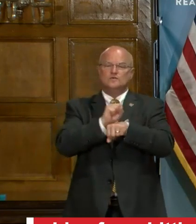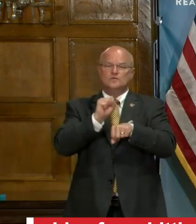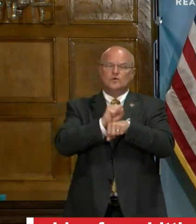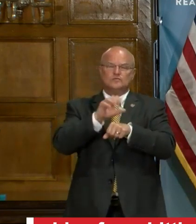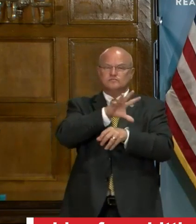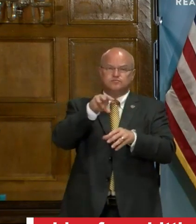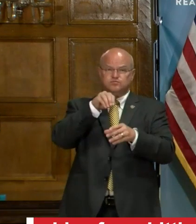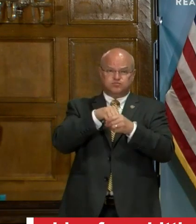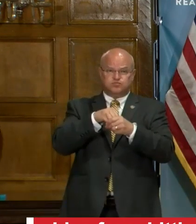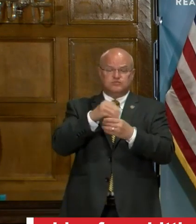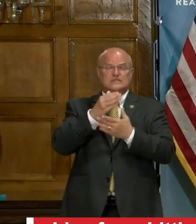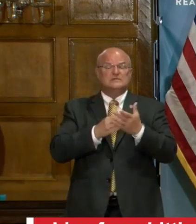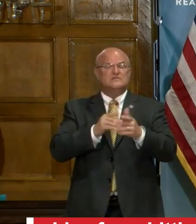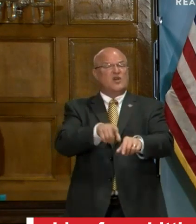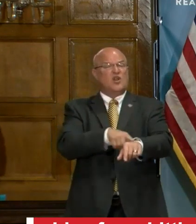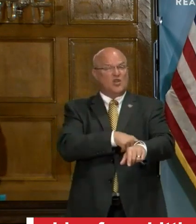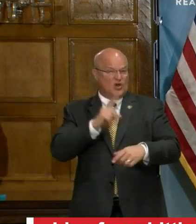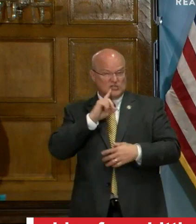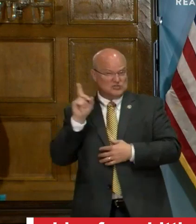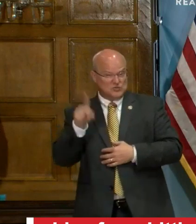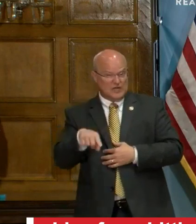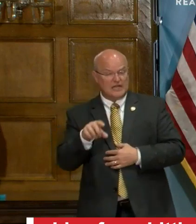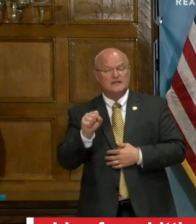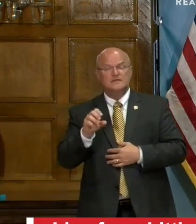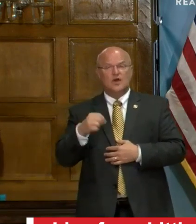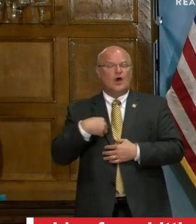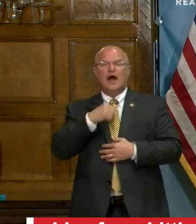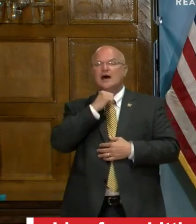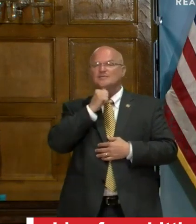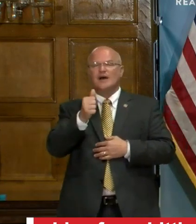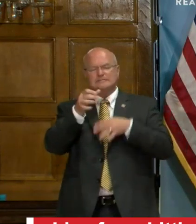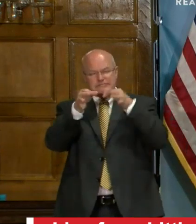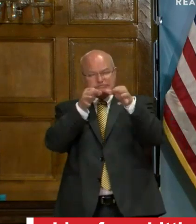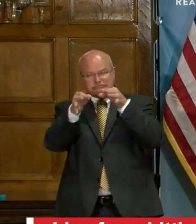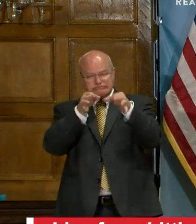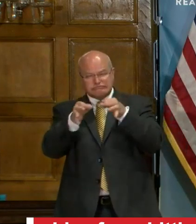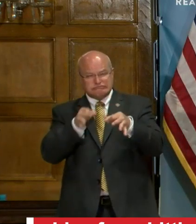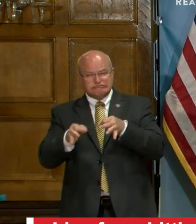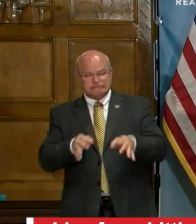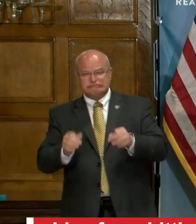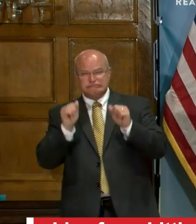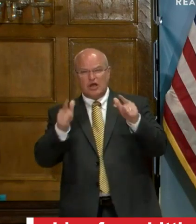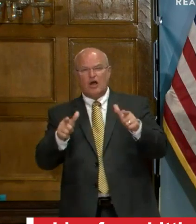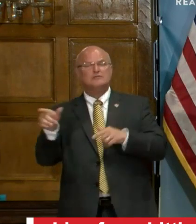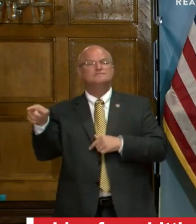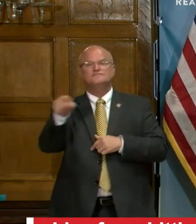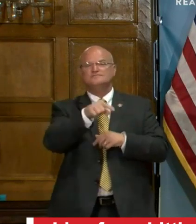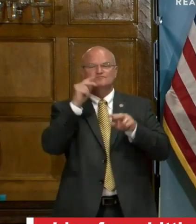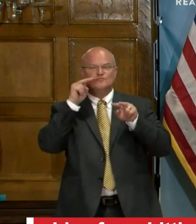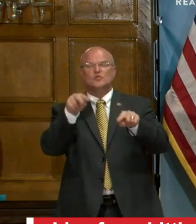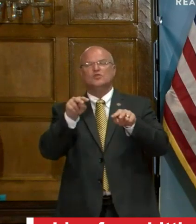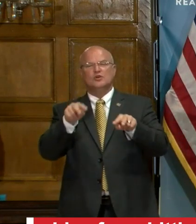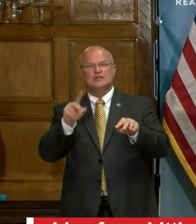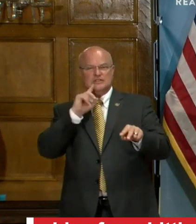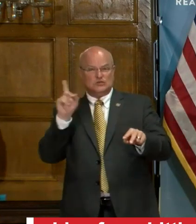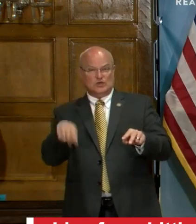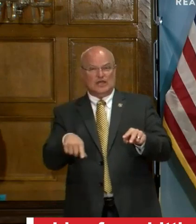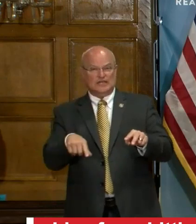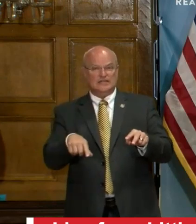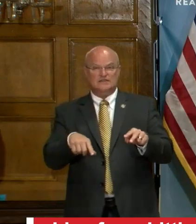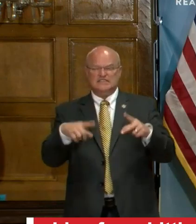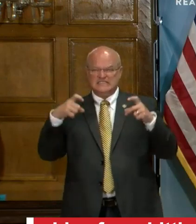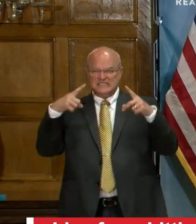these, and they're some of our longest directives, so I'm not going to go through them point by point. I'm going to refer you to them. They